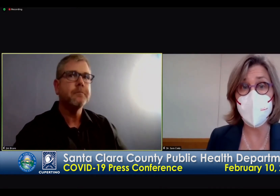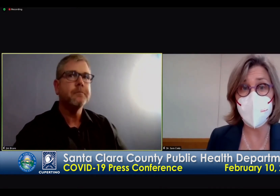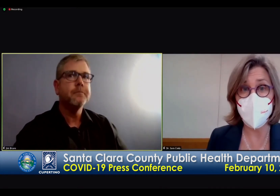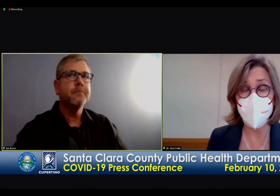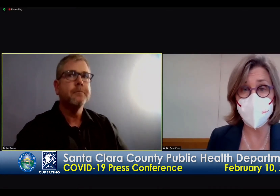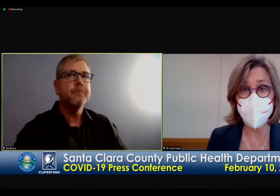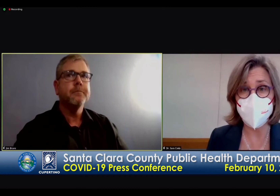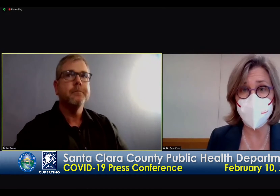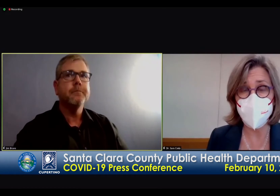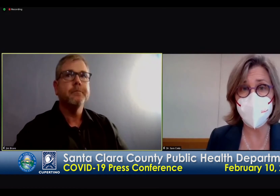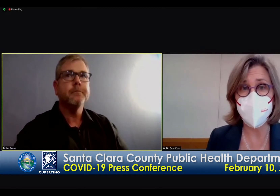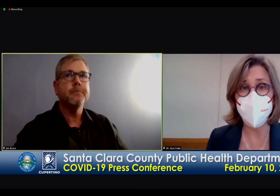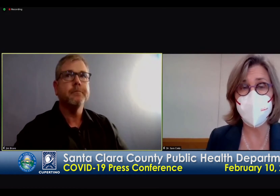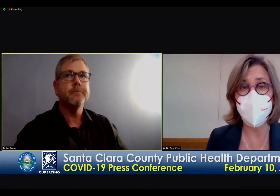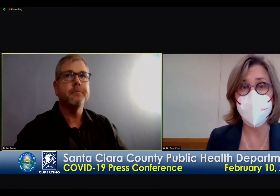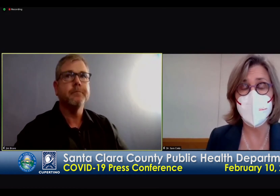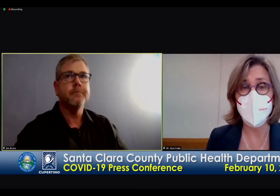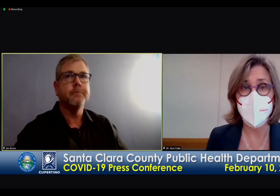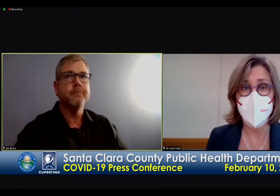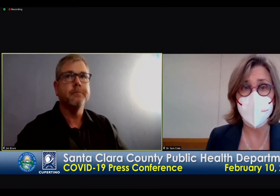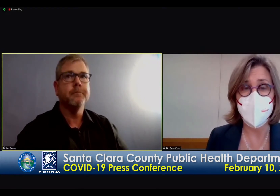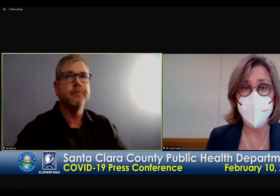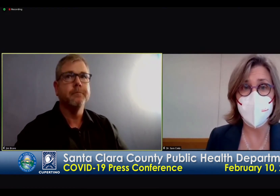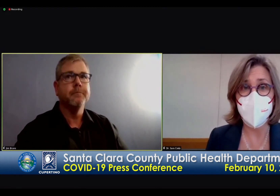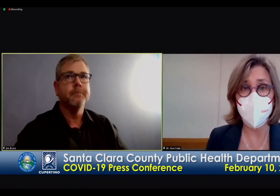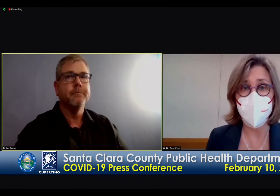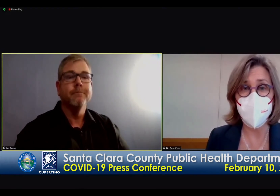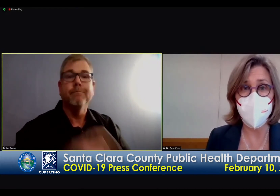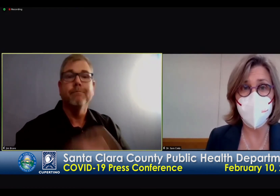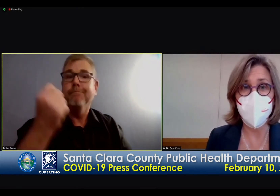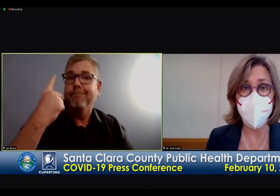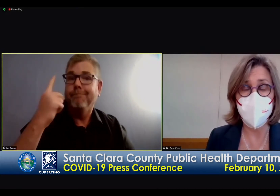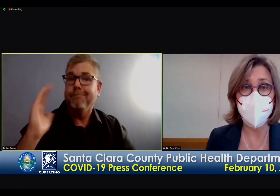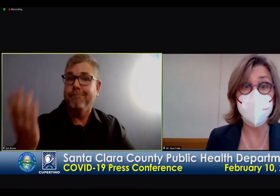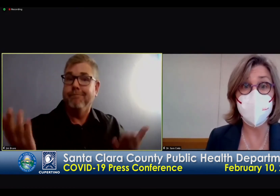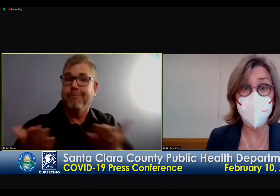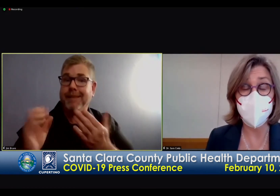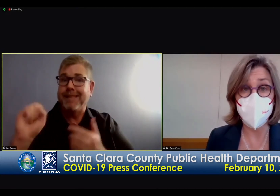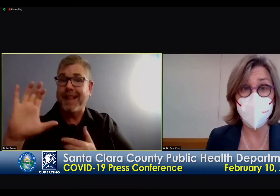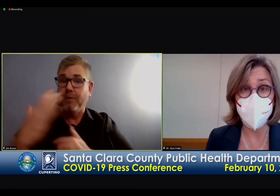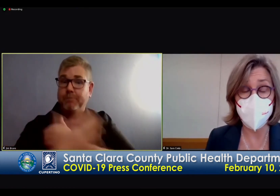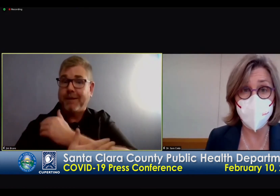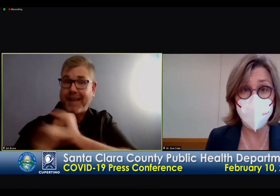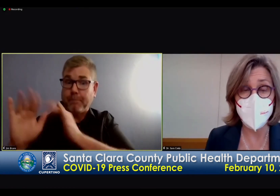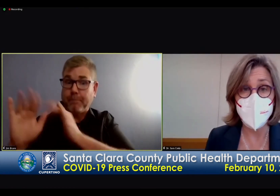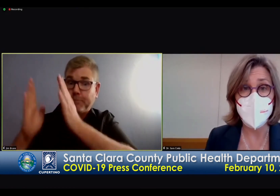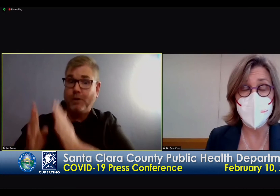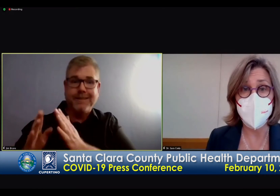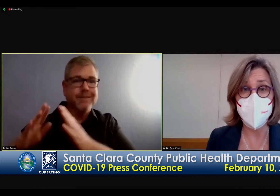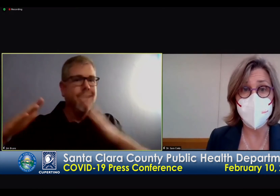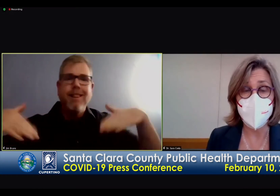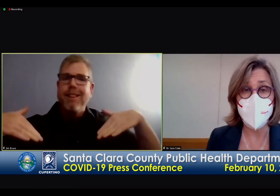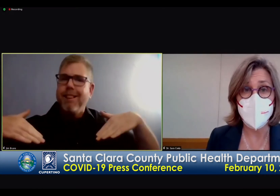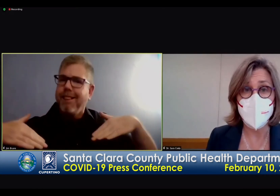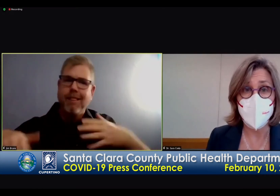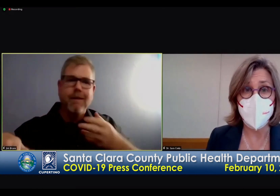never required hospitalization, recovered at home, and is fully recovered now.